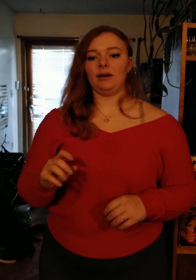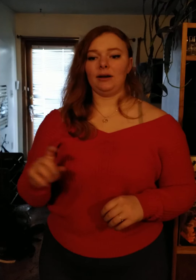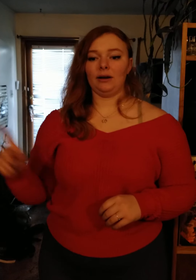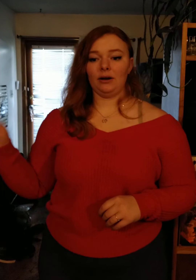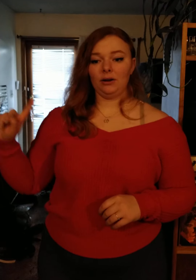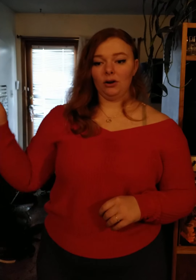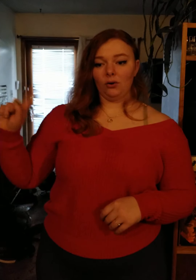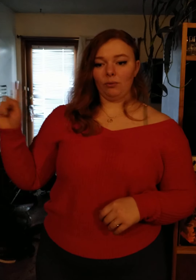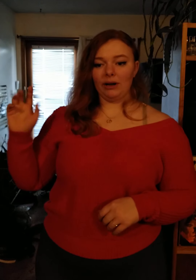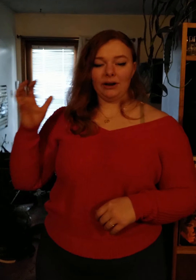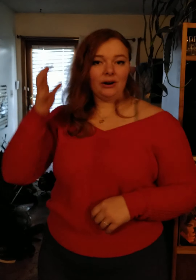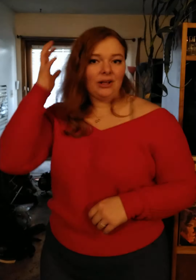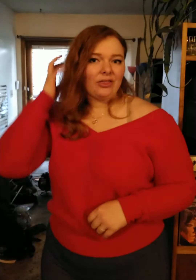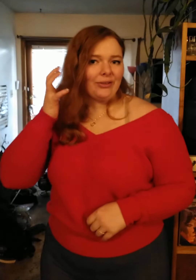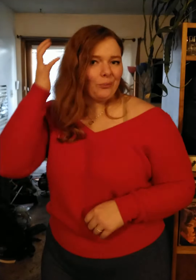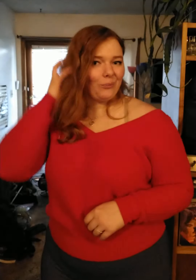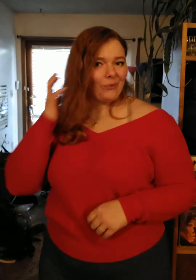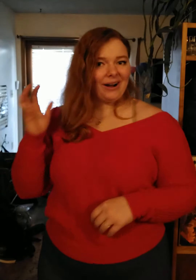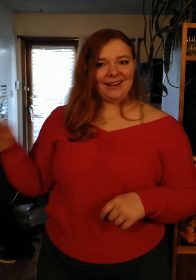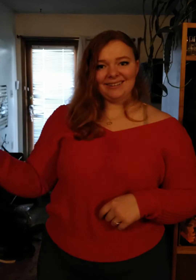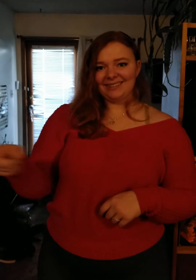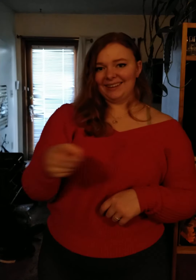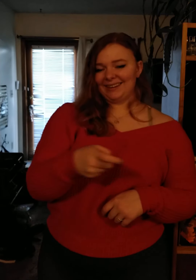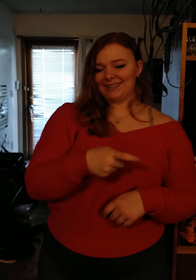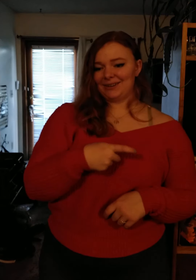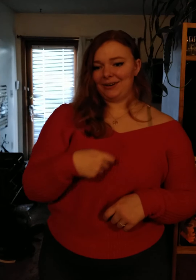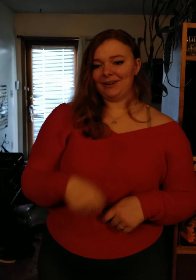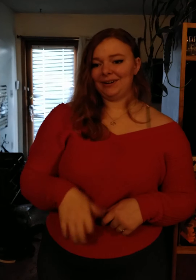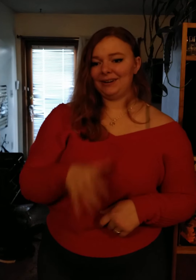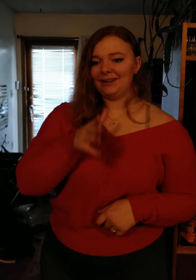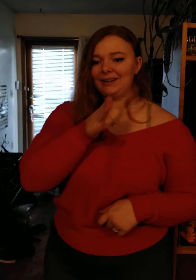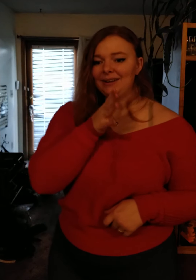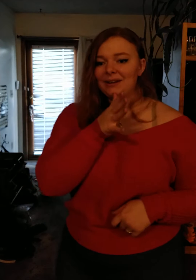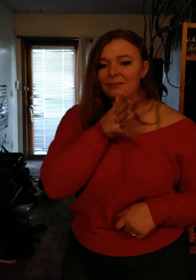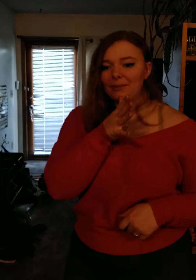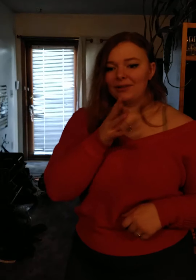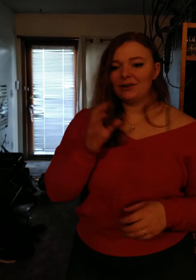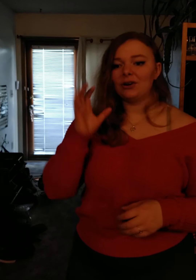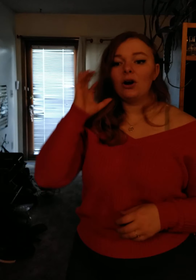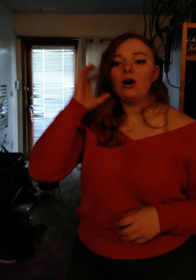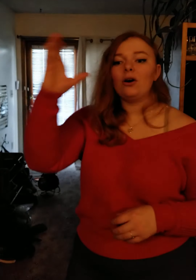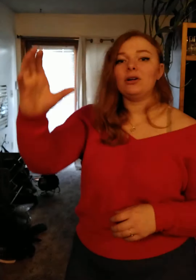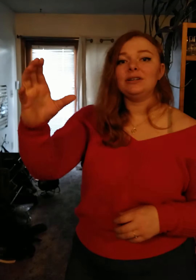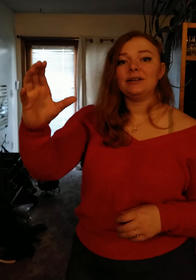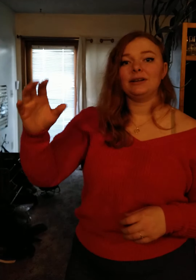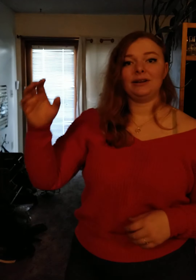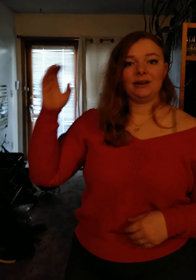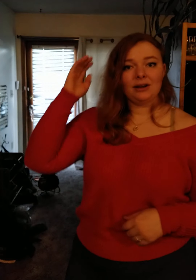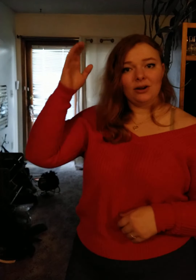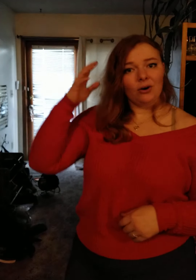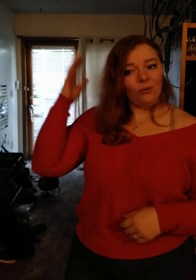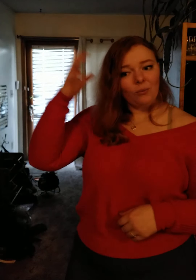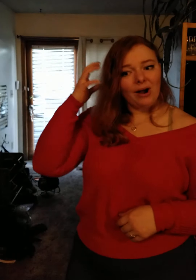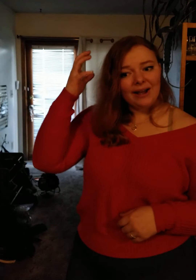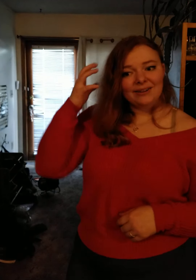Where the wild things are. Mother called. Wild